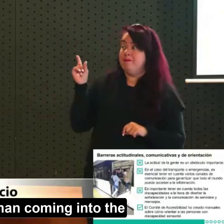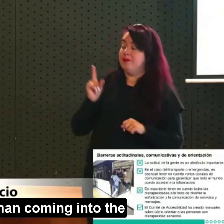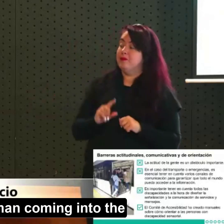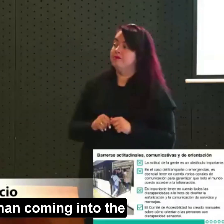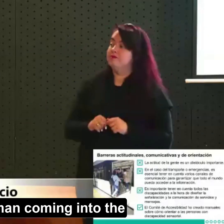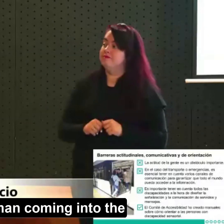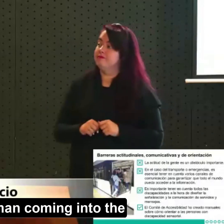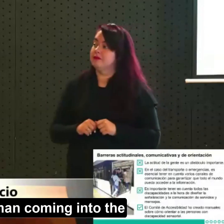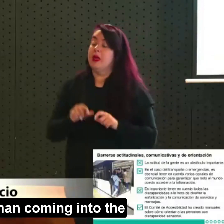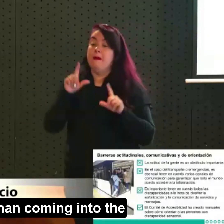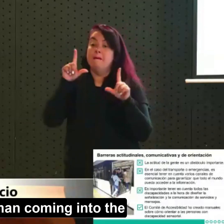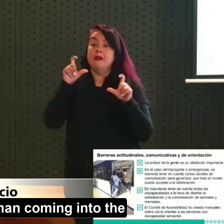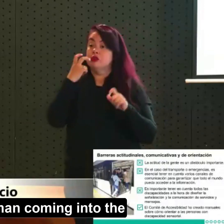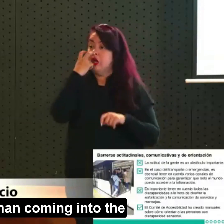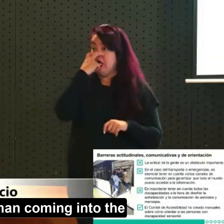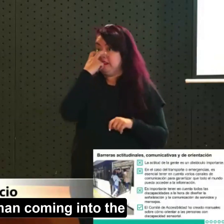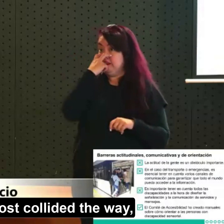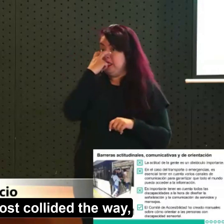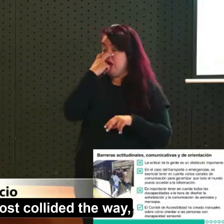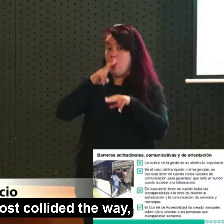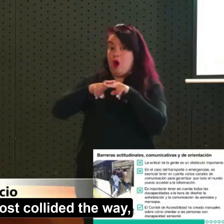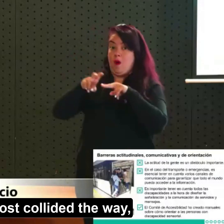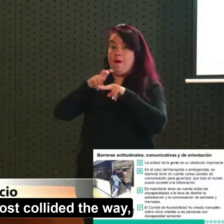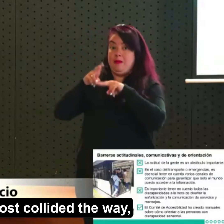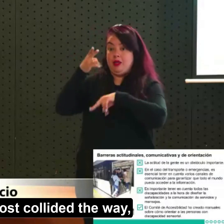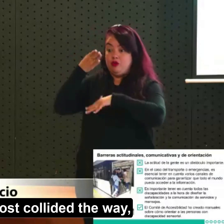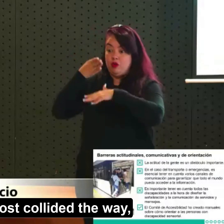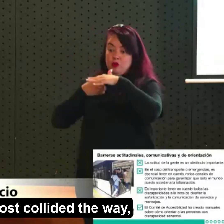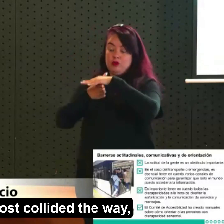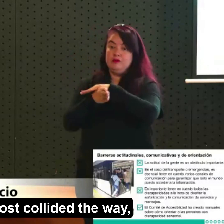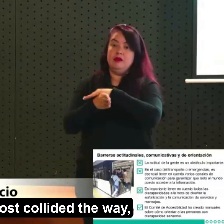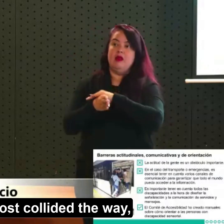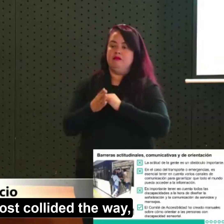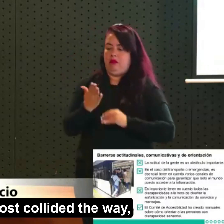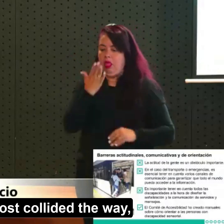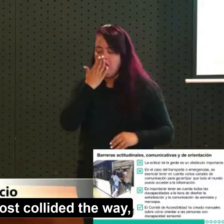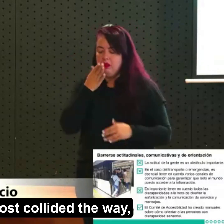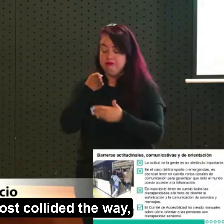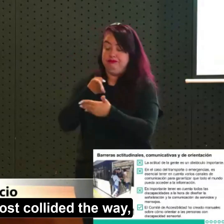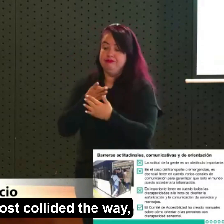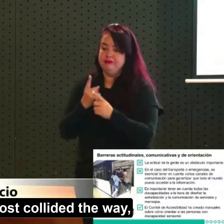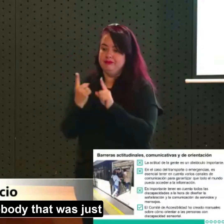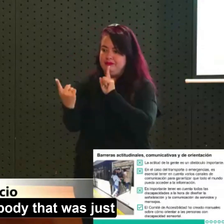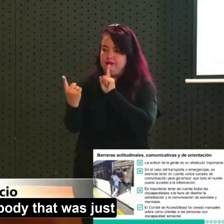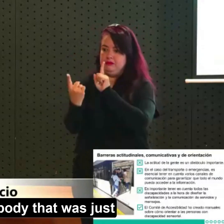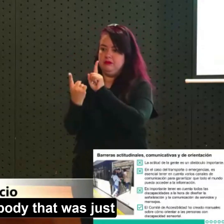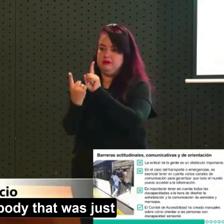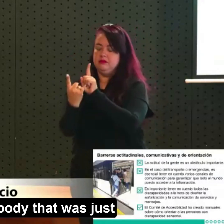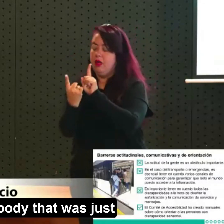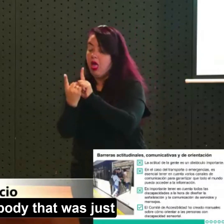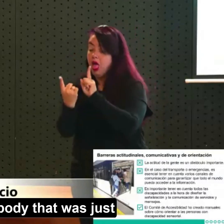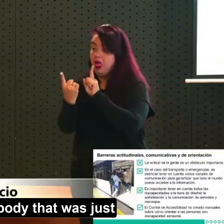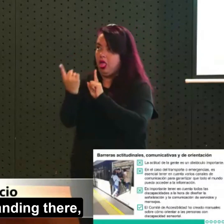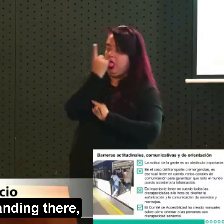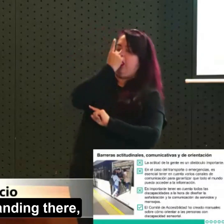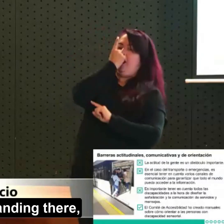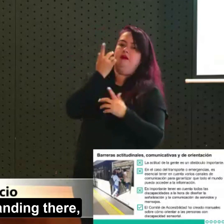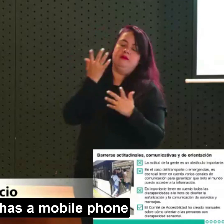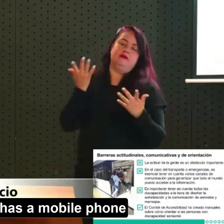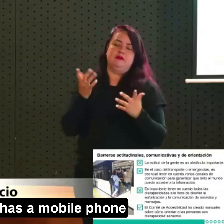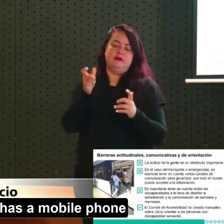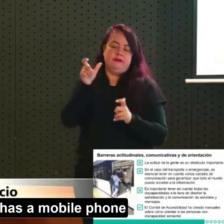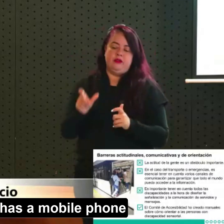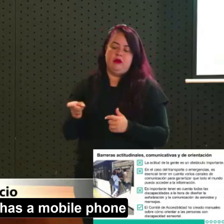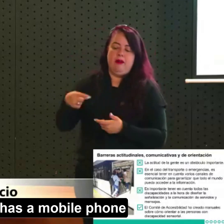blind woman, coming into and she almost collided with somebody that was just standing